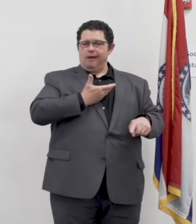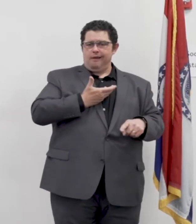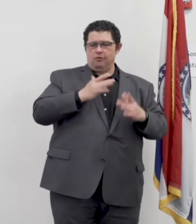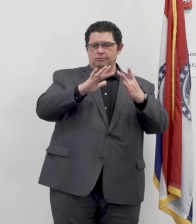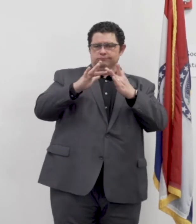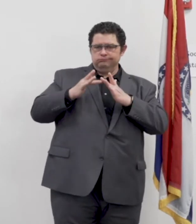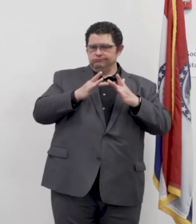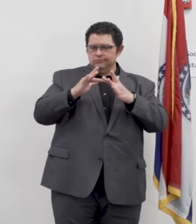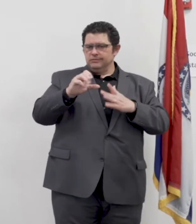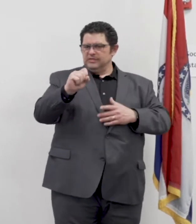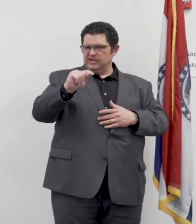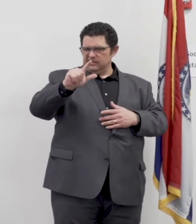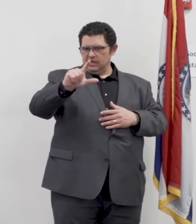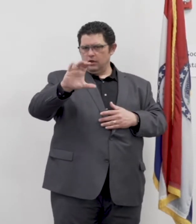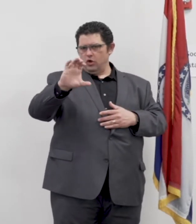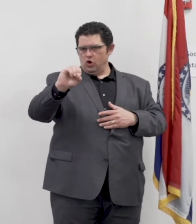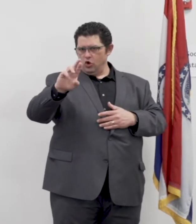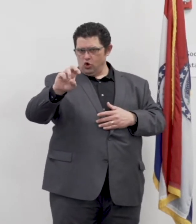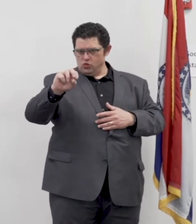at stlcorona.com.